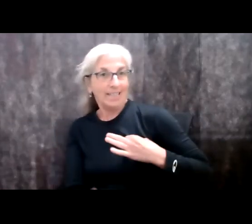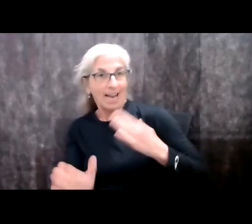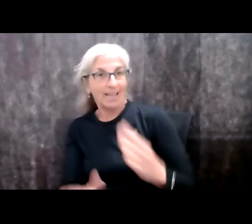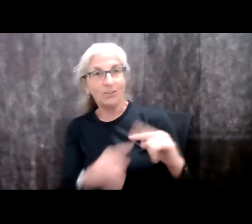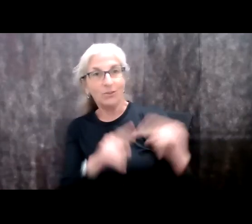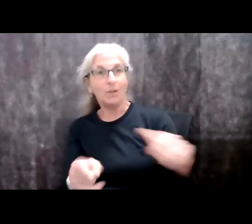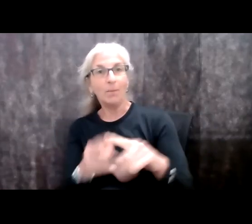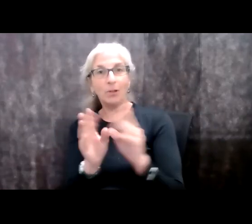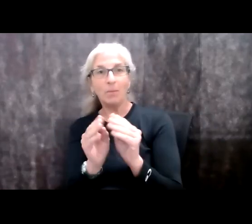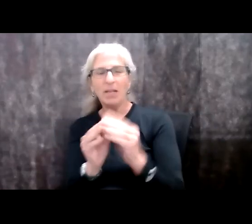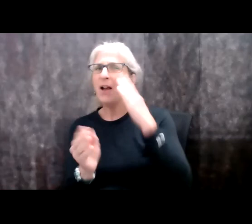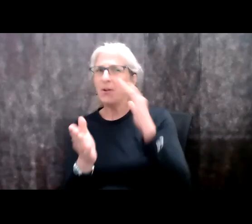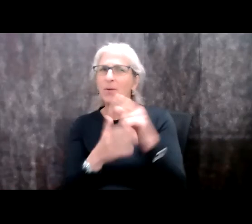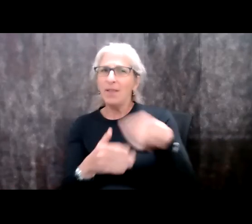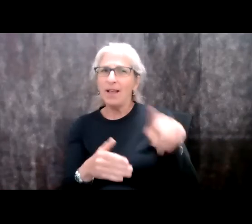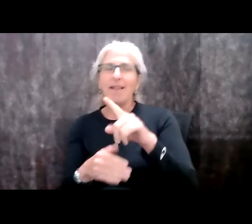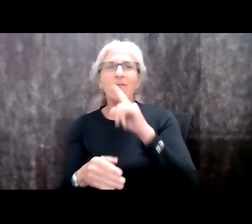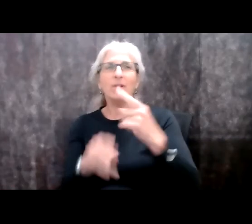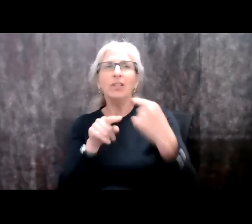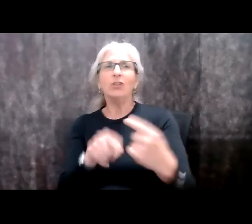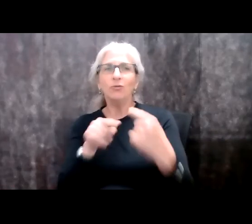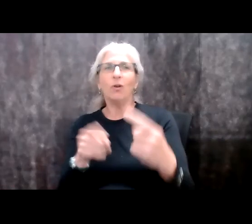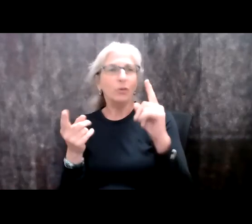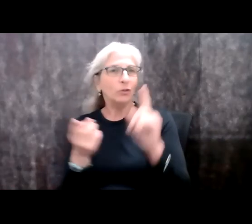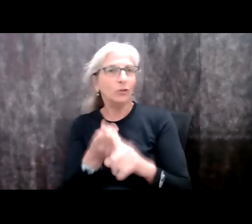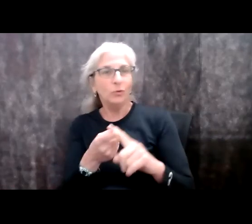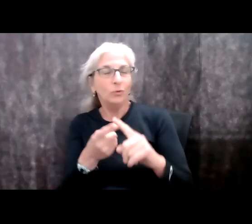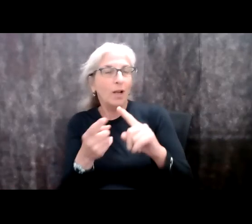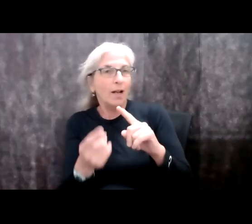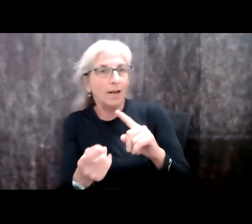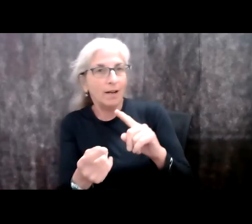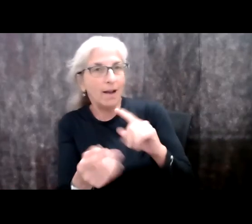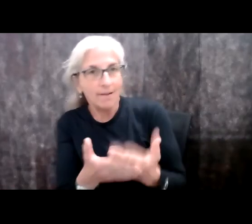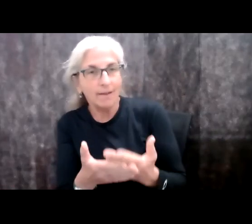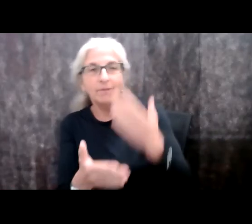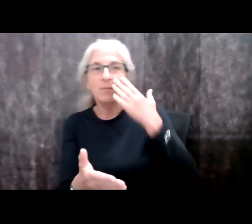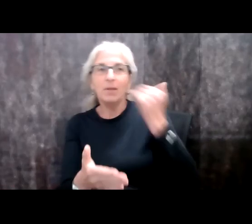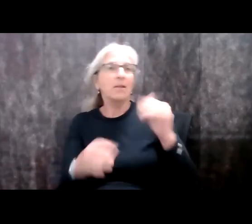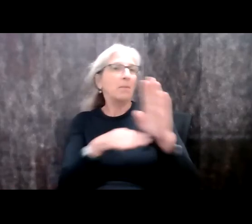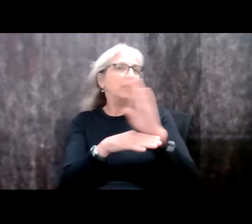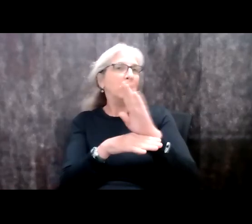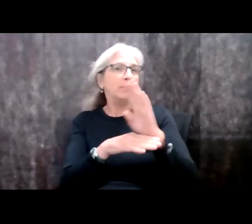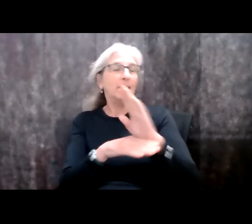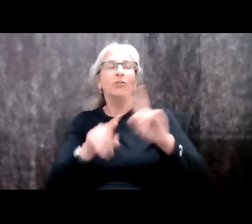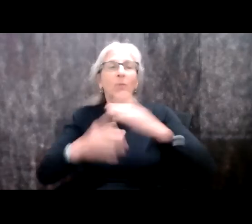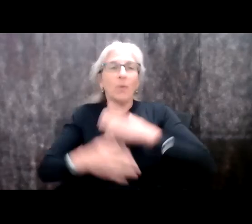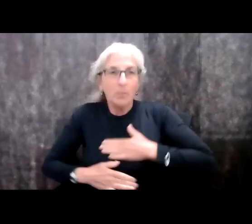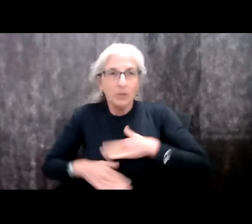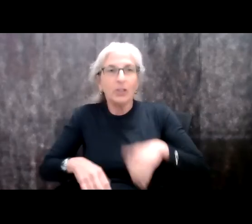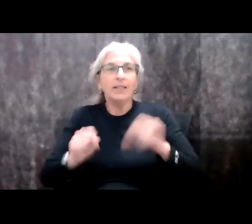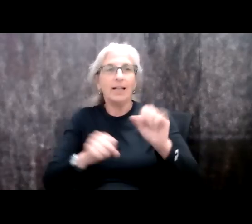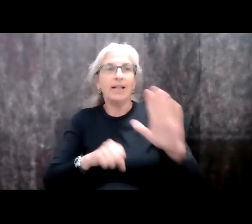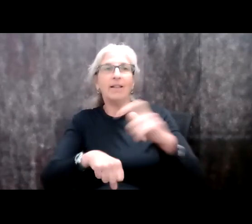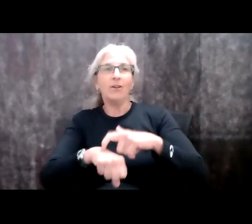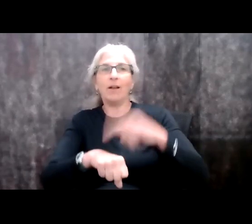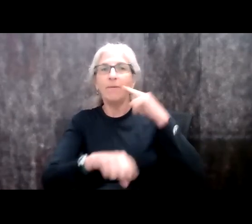and requirements to be here tonight. Their time is their greatest gift, and so we're so appreciative that they took this time to be with us, and we welcome them